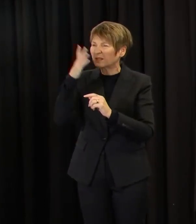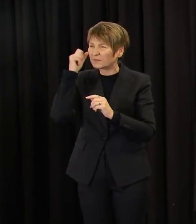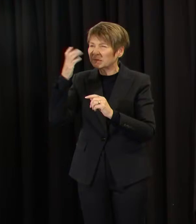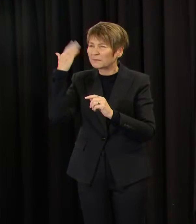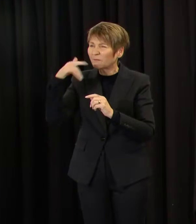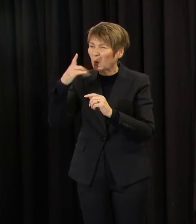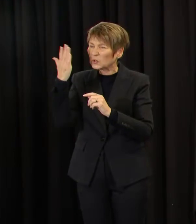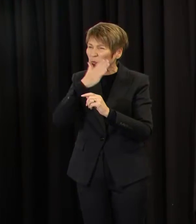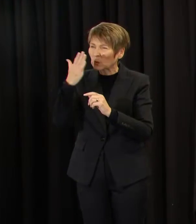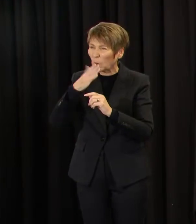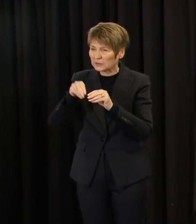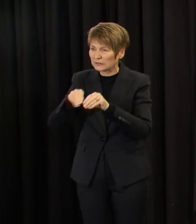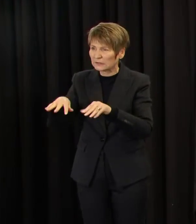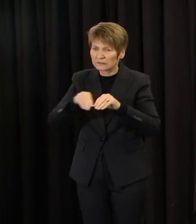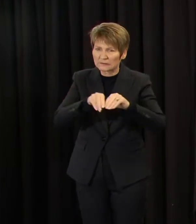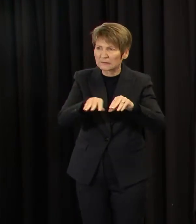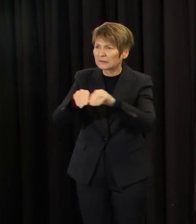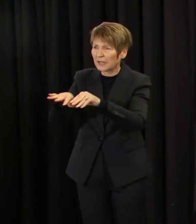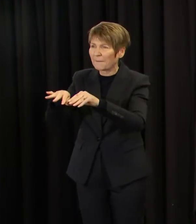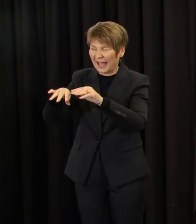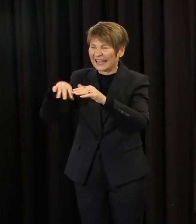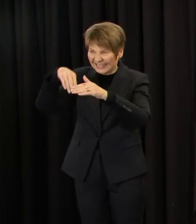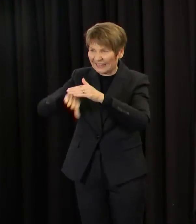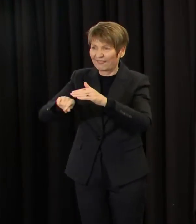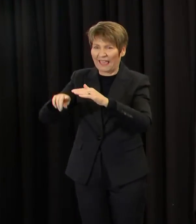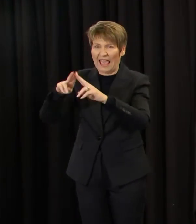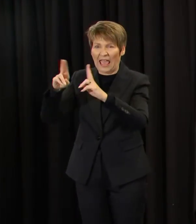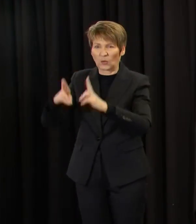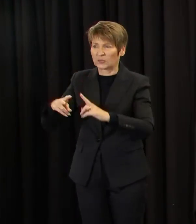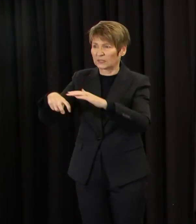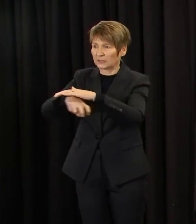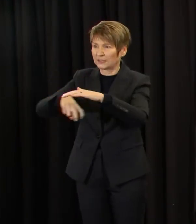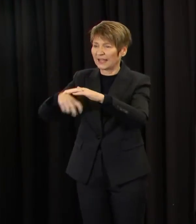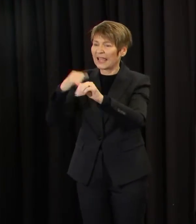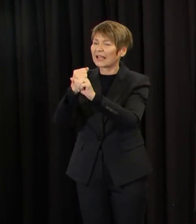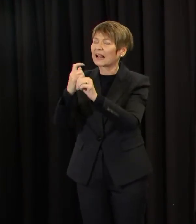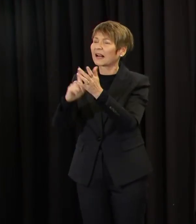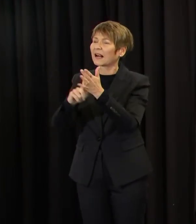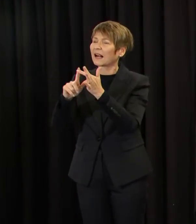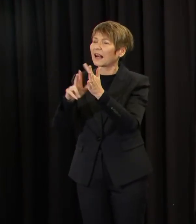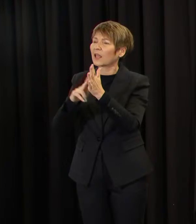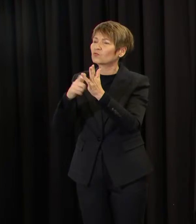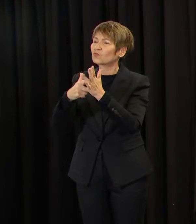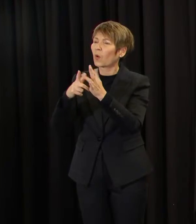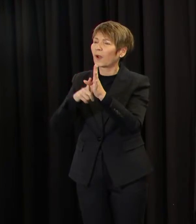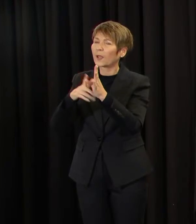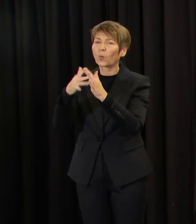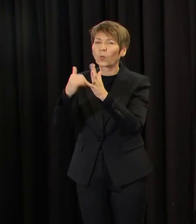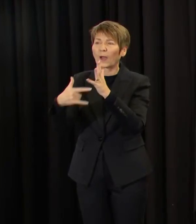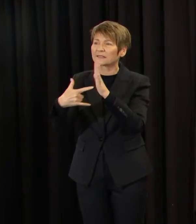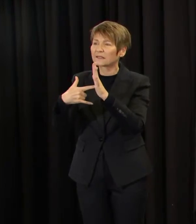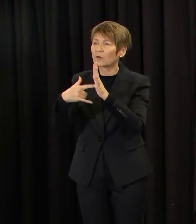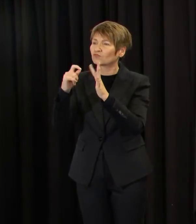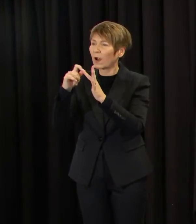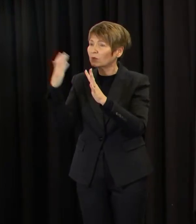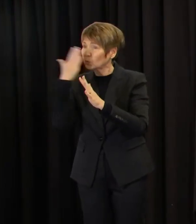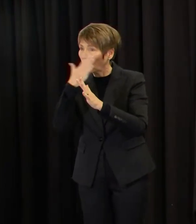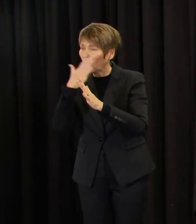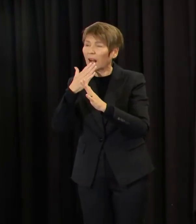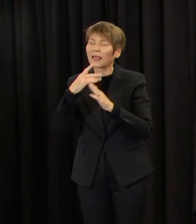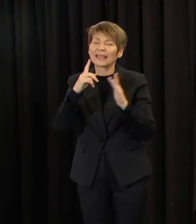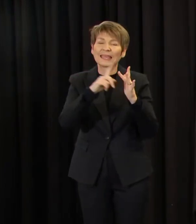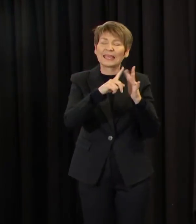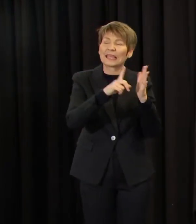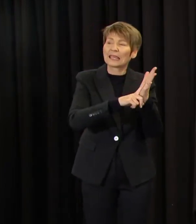family households. So 9 of those cases associated with Glenroe West Primary and Altaqua College and Elim